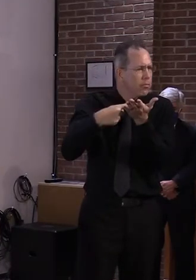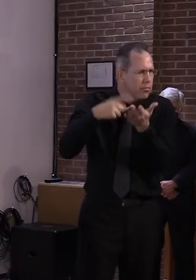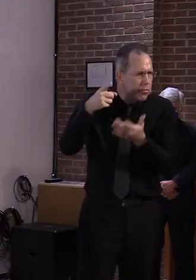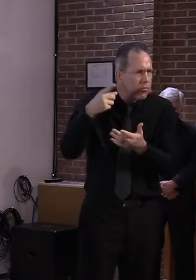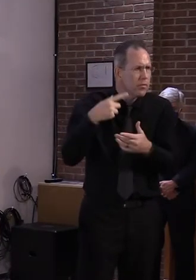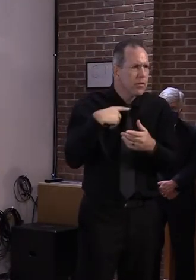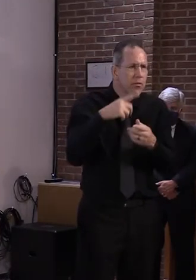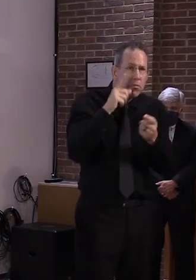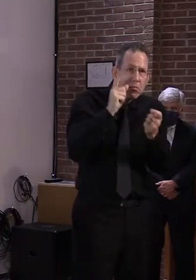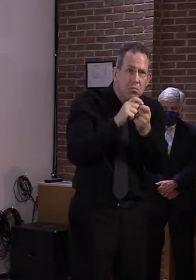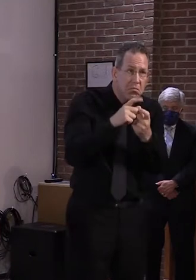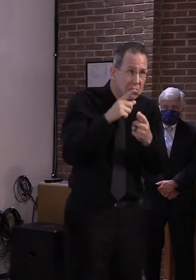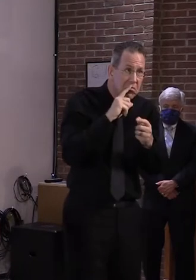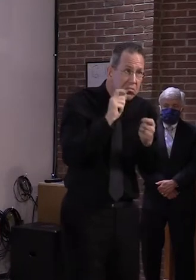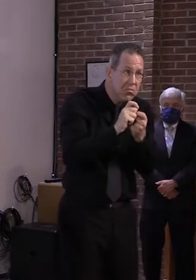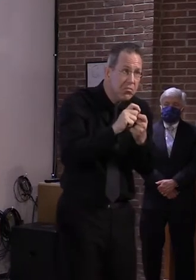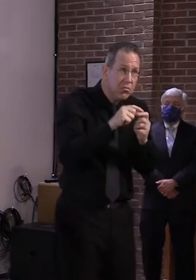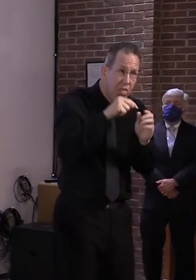I'm not saying no.